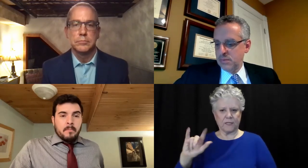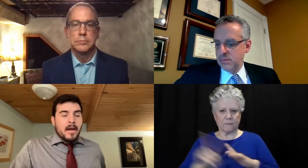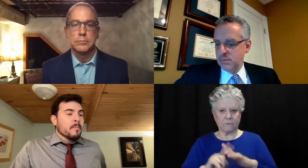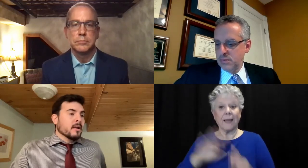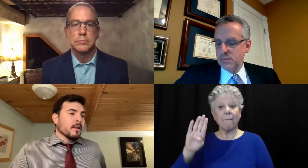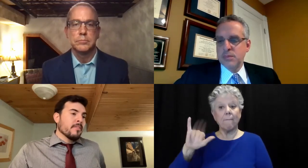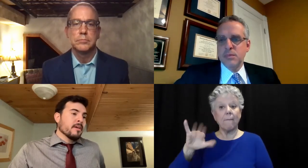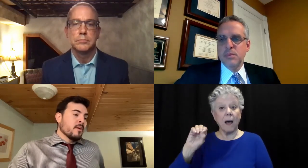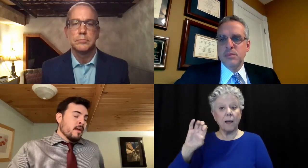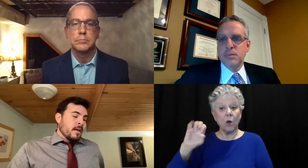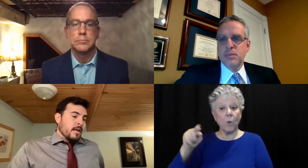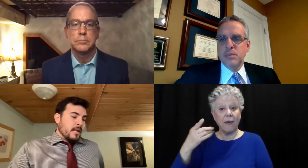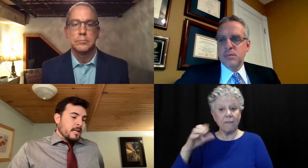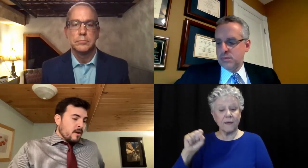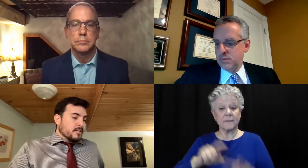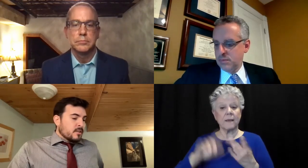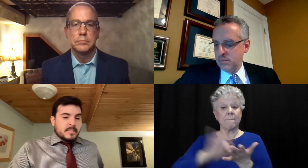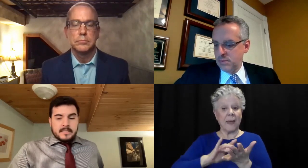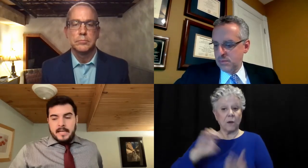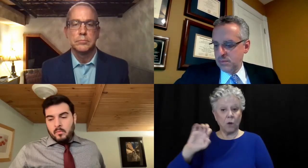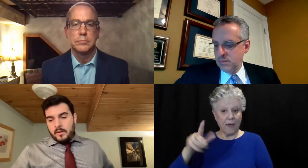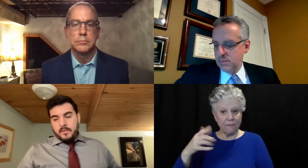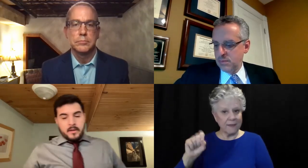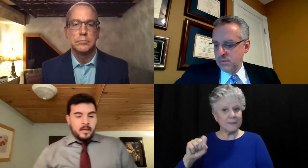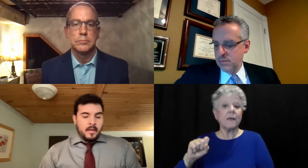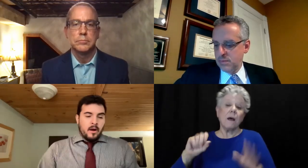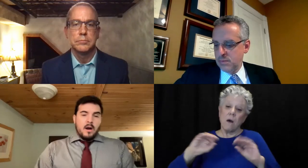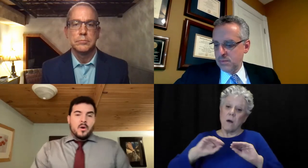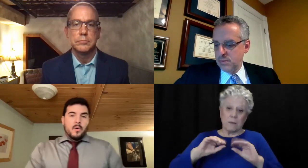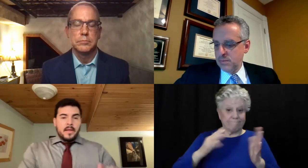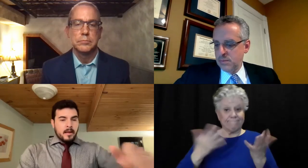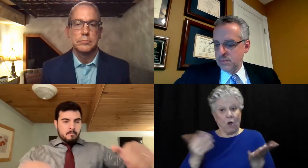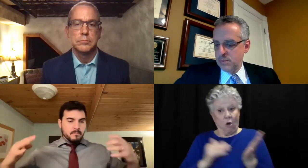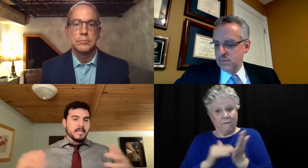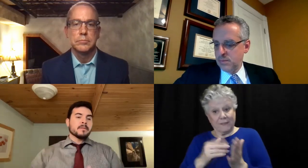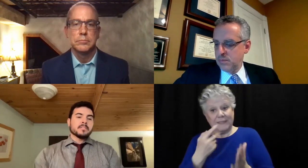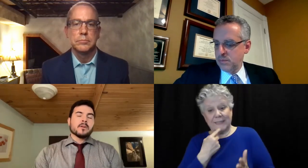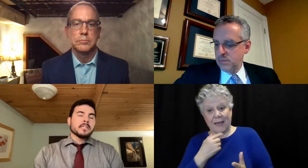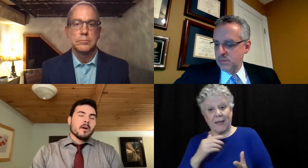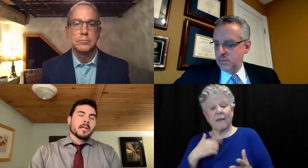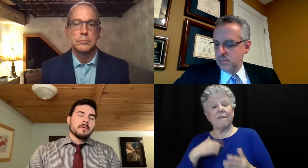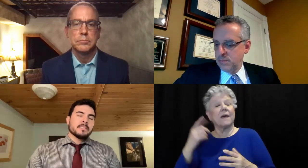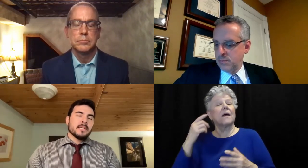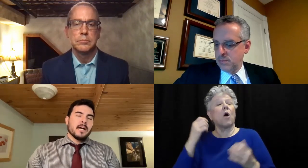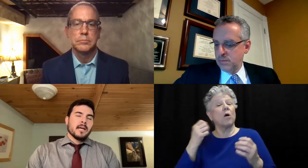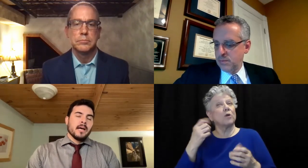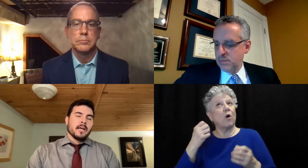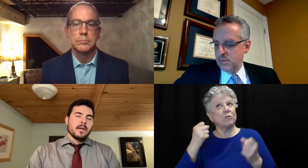bioethics, biomedical ethics. And it is not a stretch to say that one of the ongoing deepest and earliest